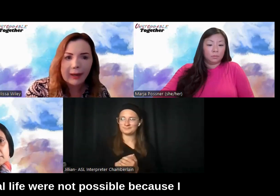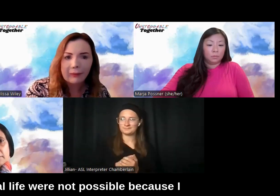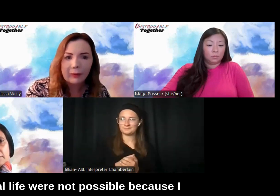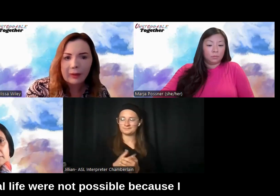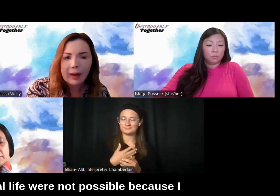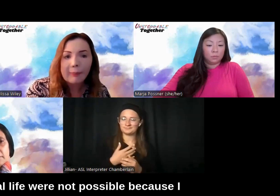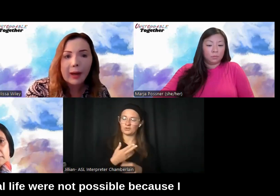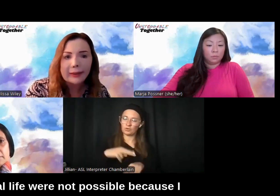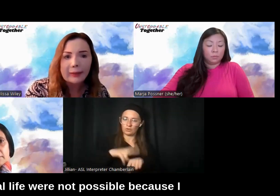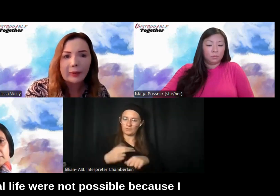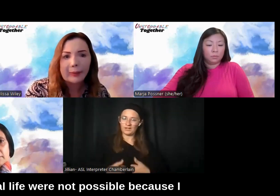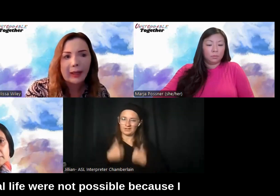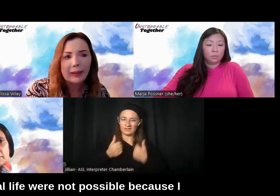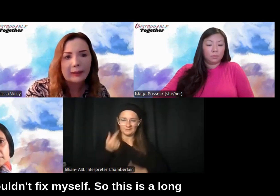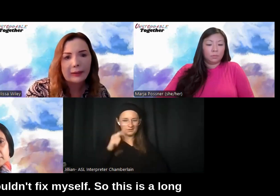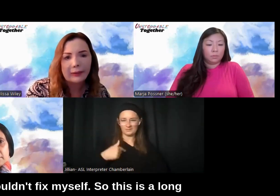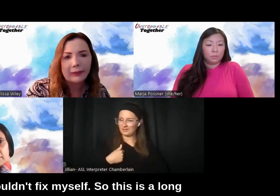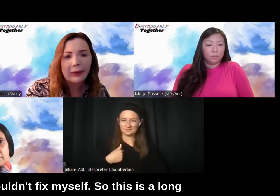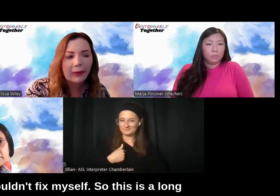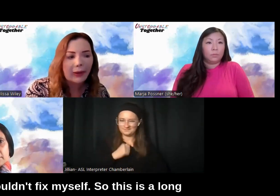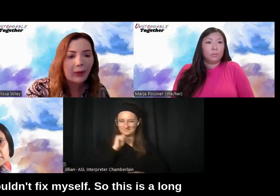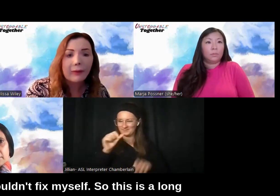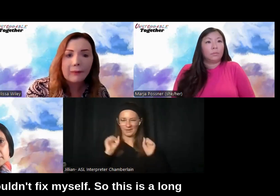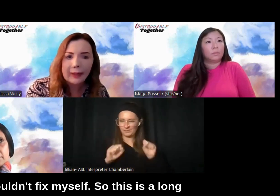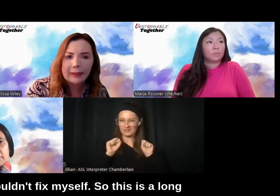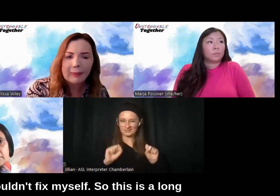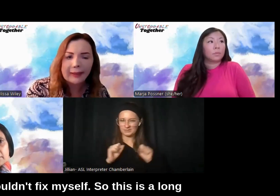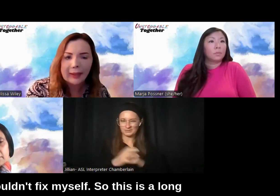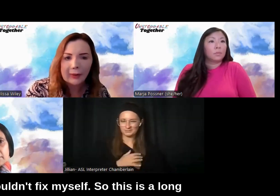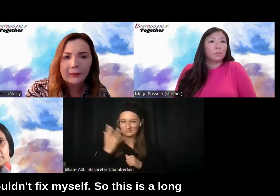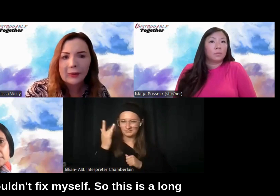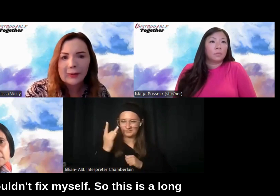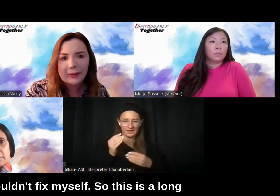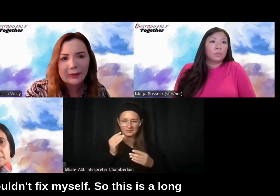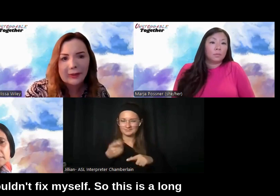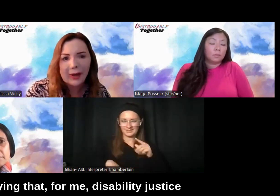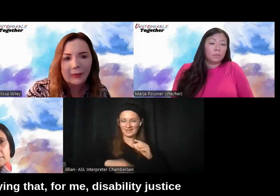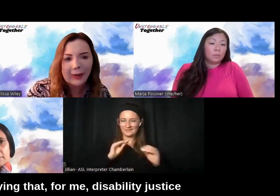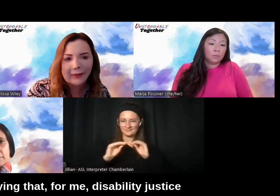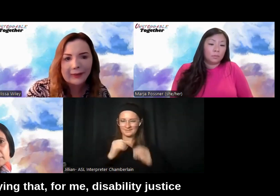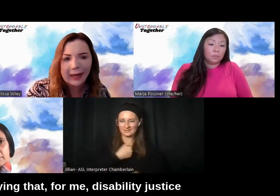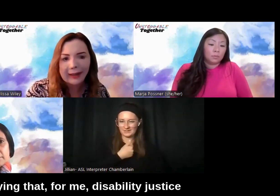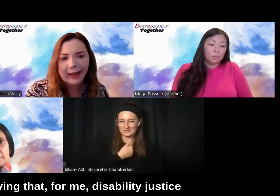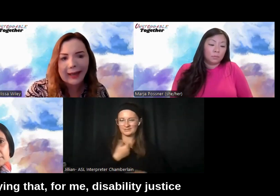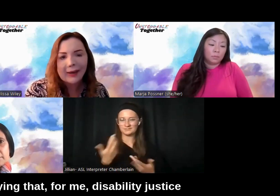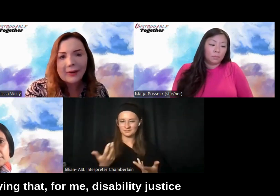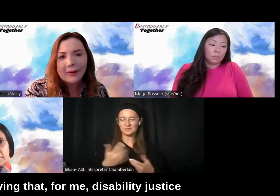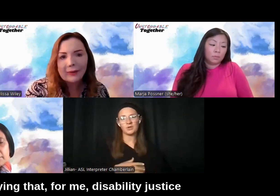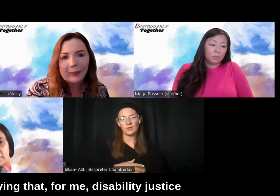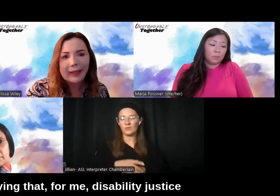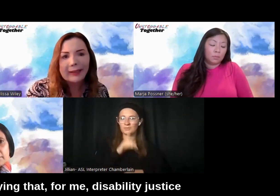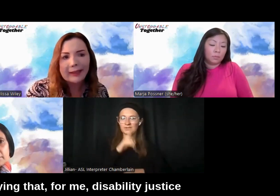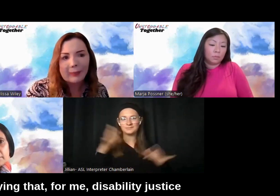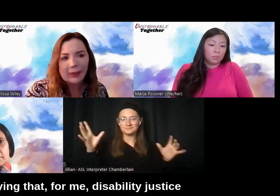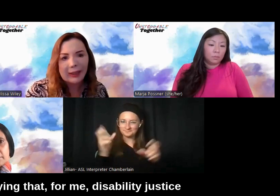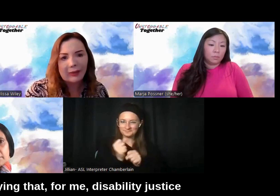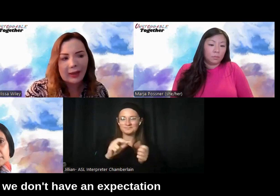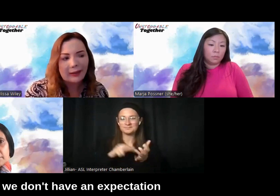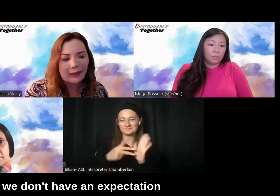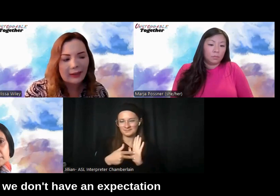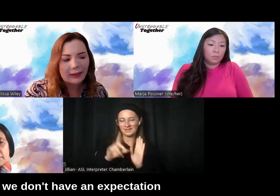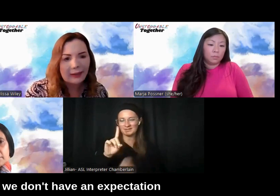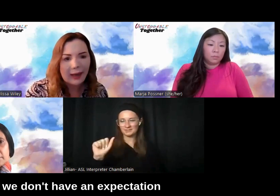normal life were not possible because I couldn't fix myself. So this is a long way of saying that for me,